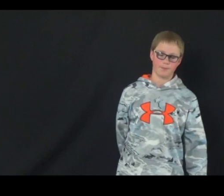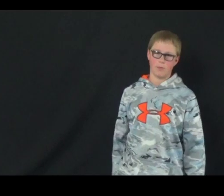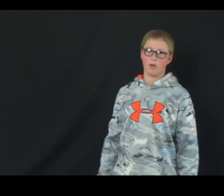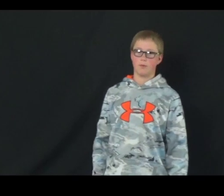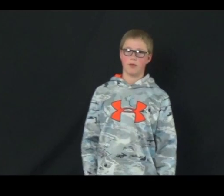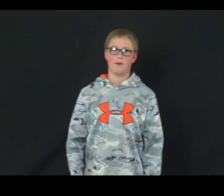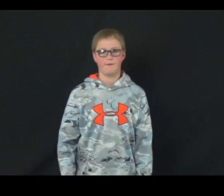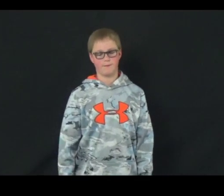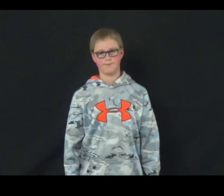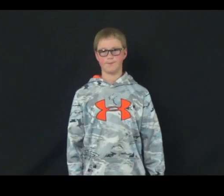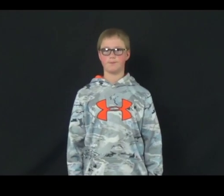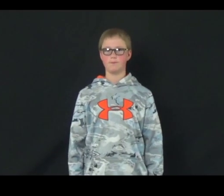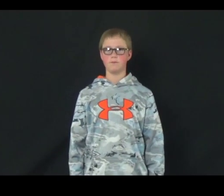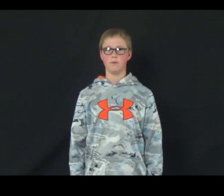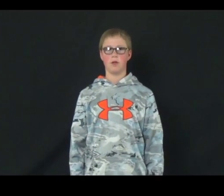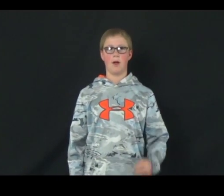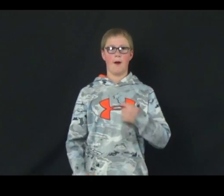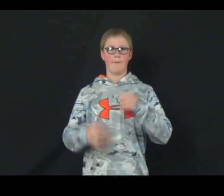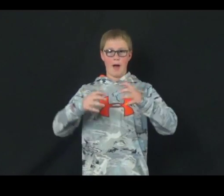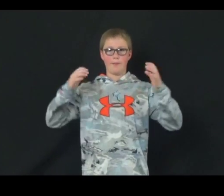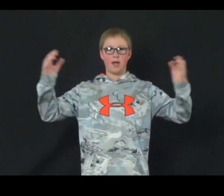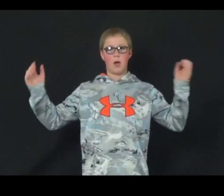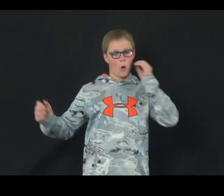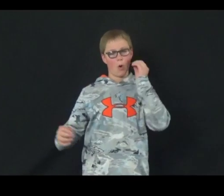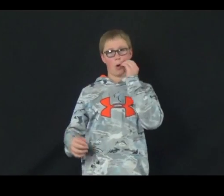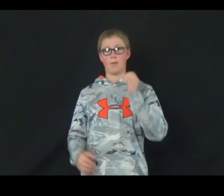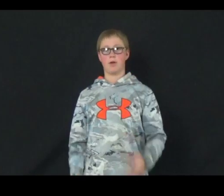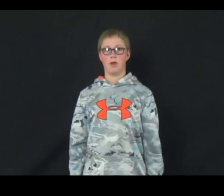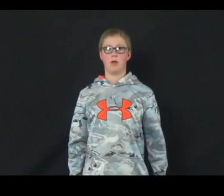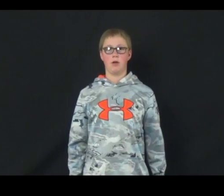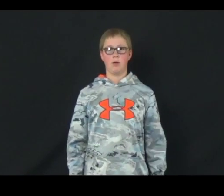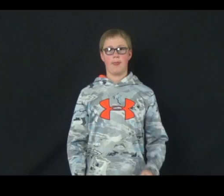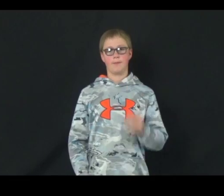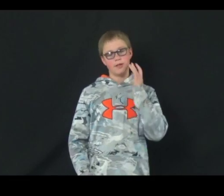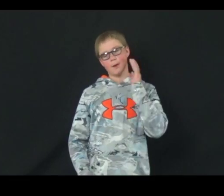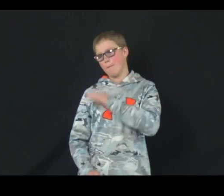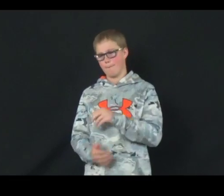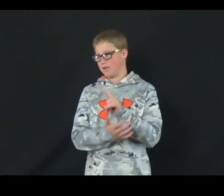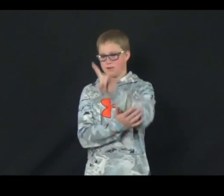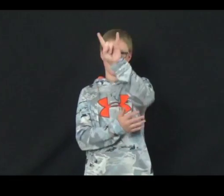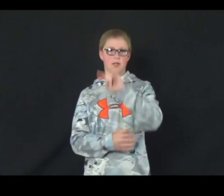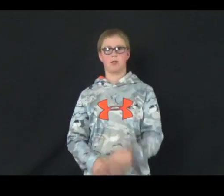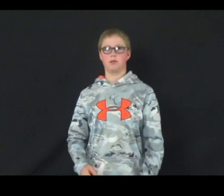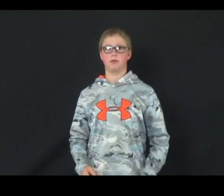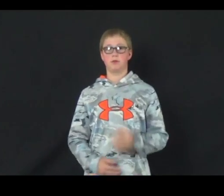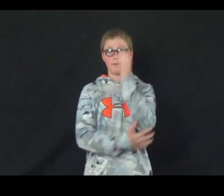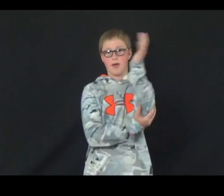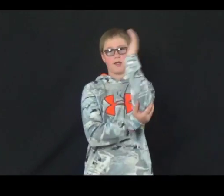I couldn't be found out my big home. The bees are buzzing in the tree to make